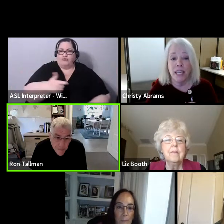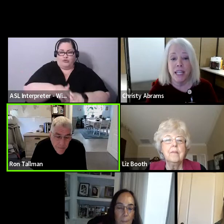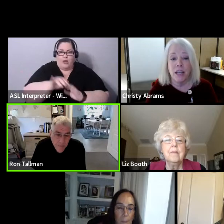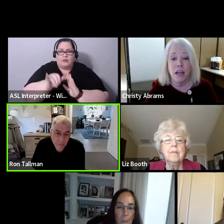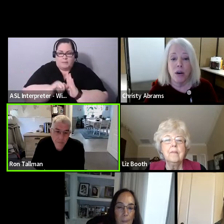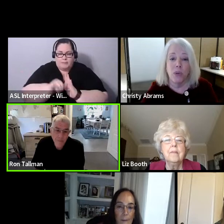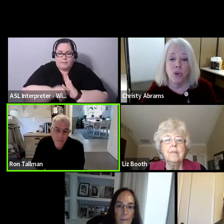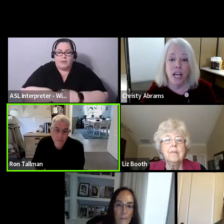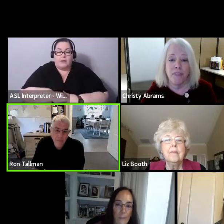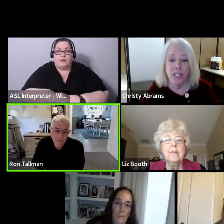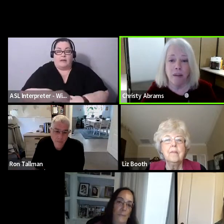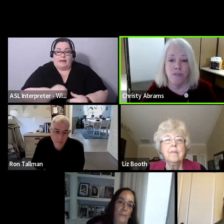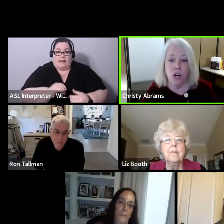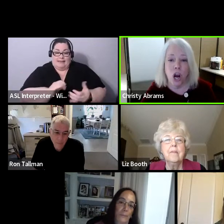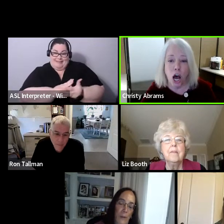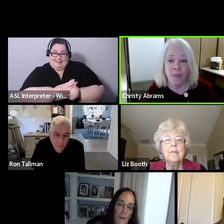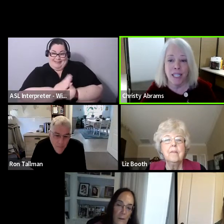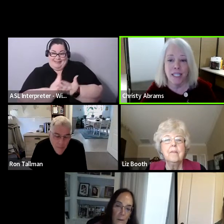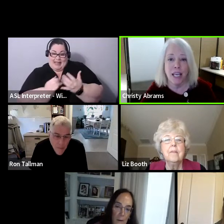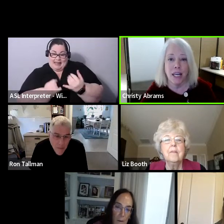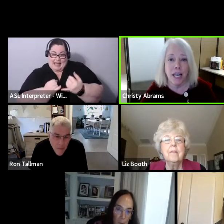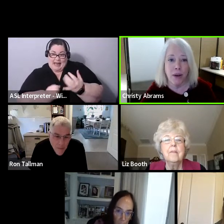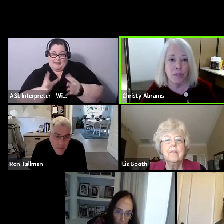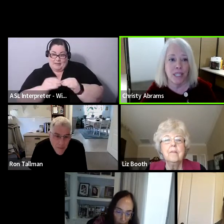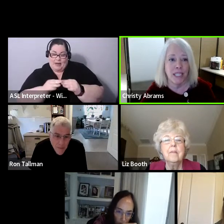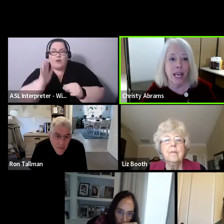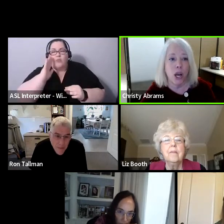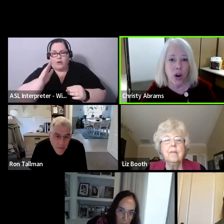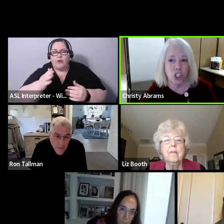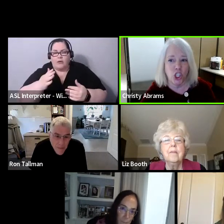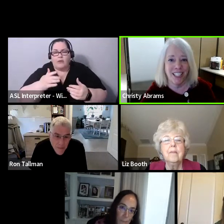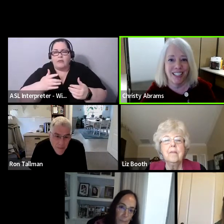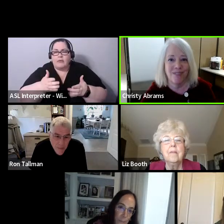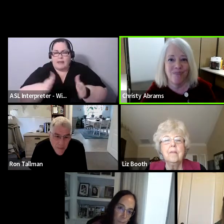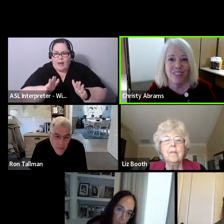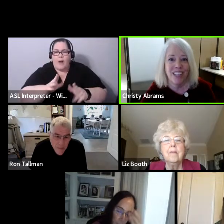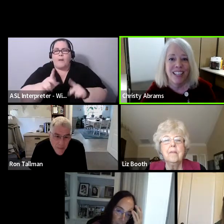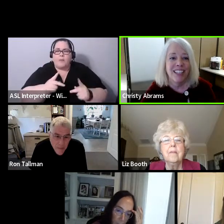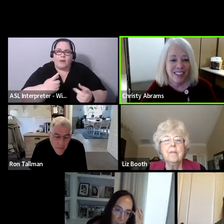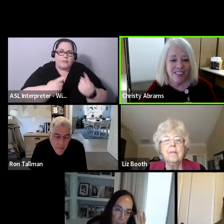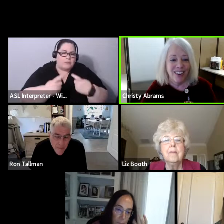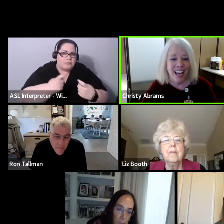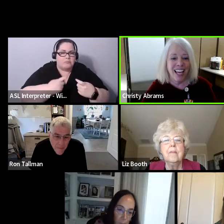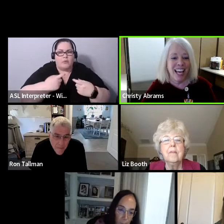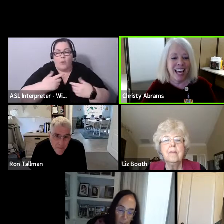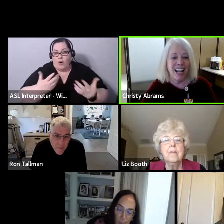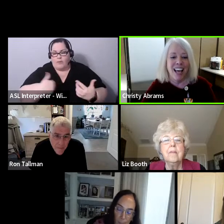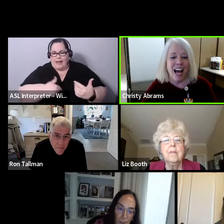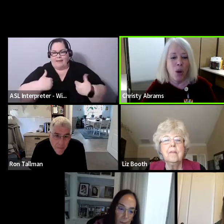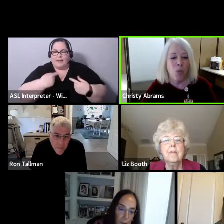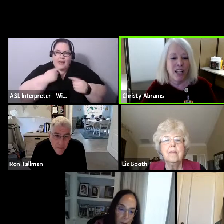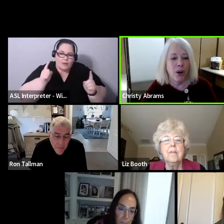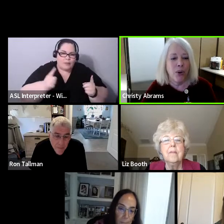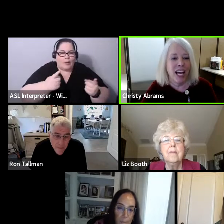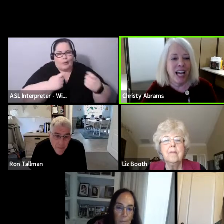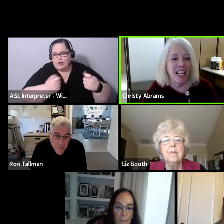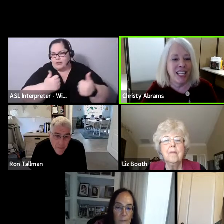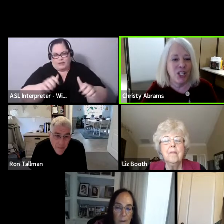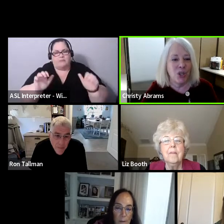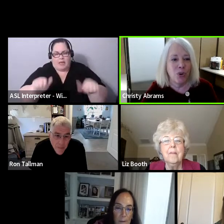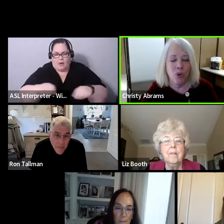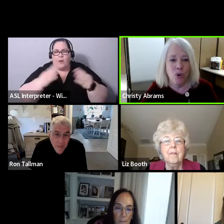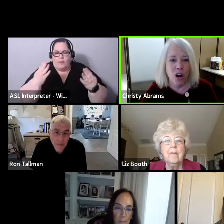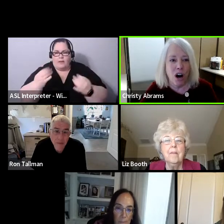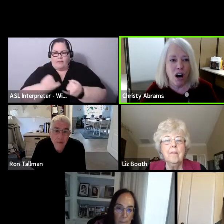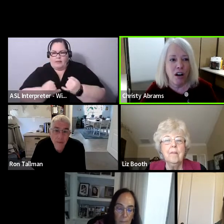of our meeting, we will have time for comments and announcements and questions. Okay, and I want to go ahead